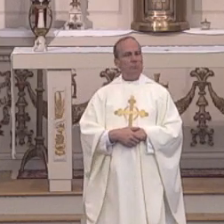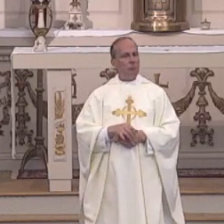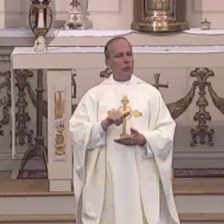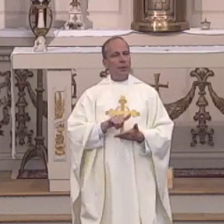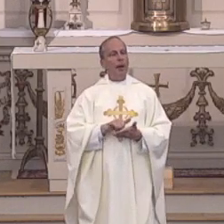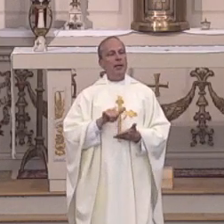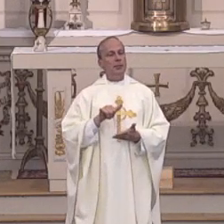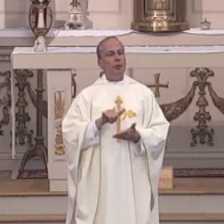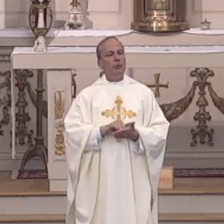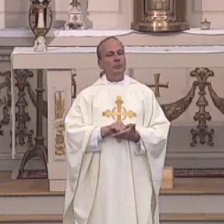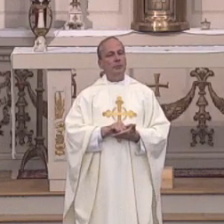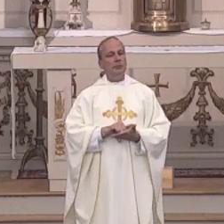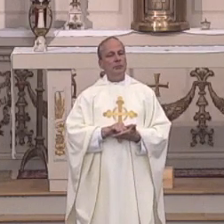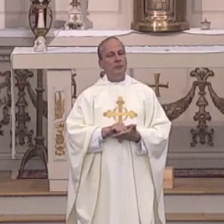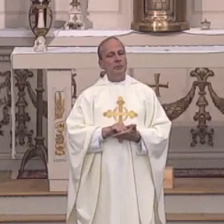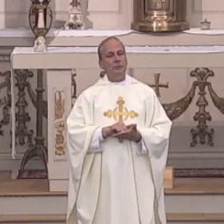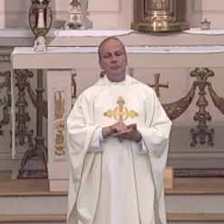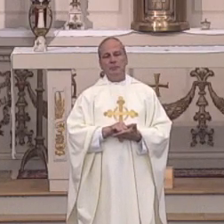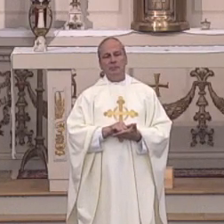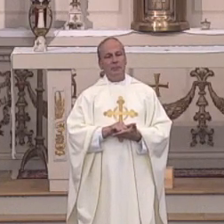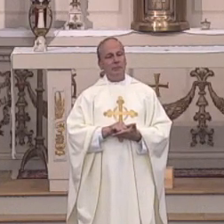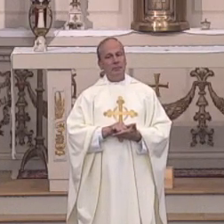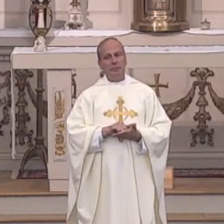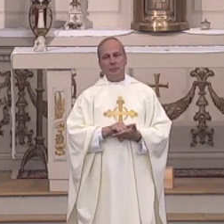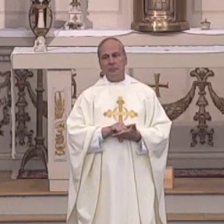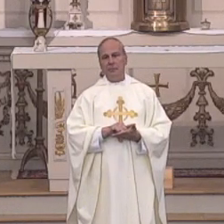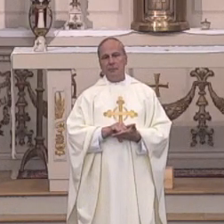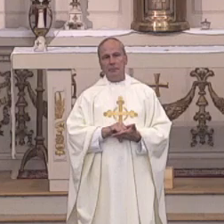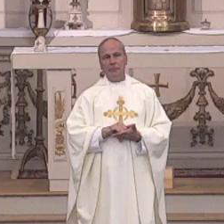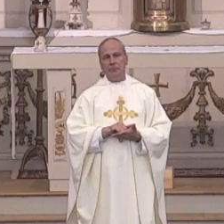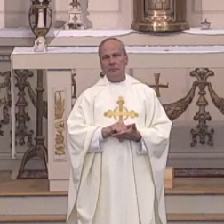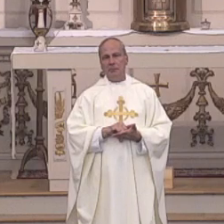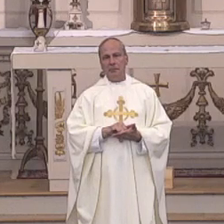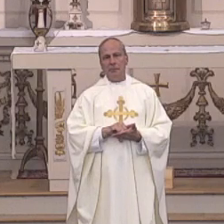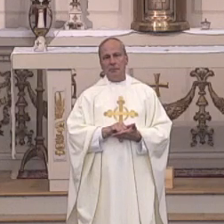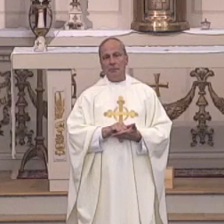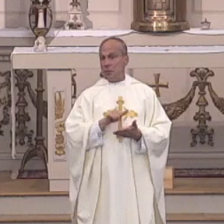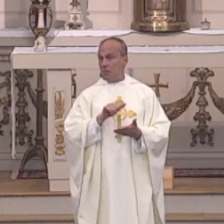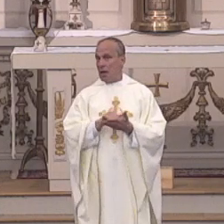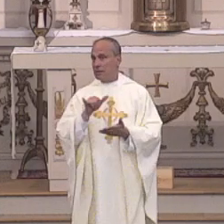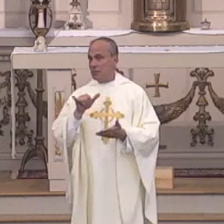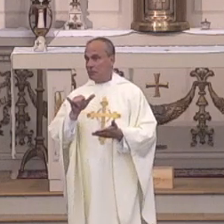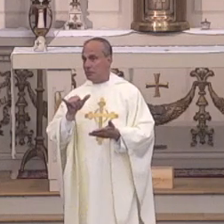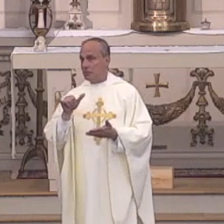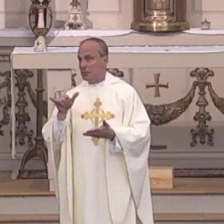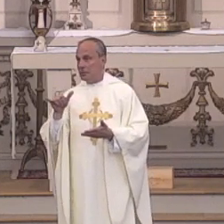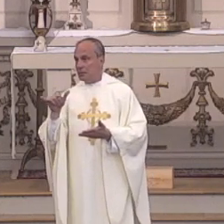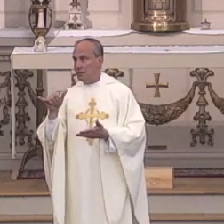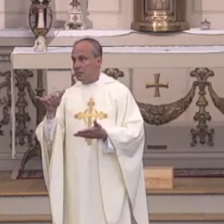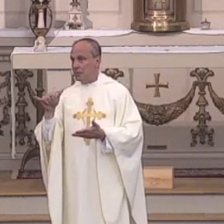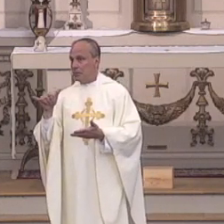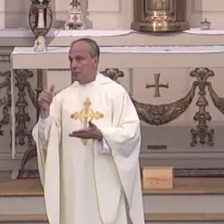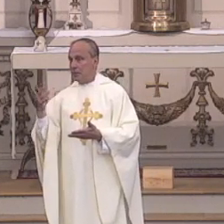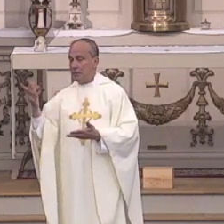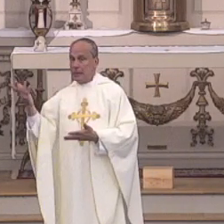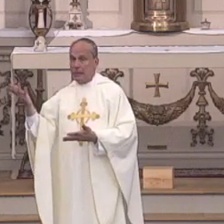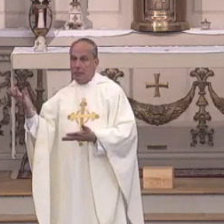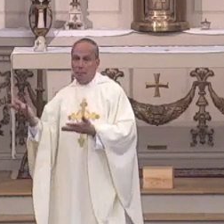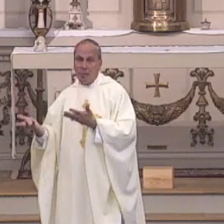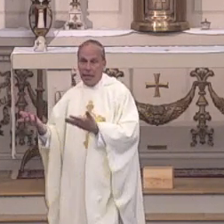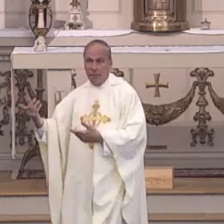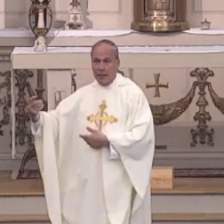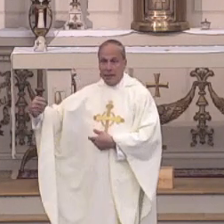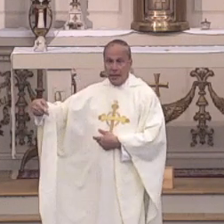And at the same time, if a person were to say to you, oh, I'm not religious, That's impossible.